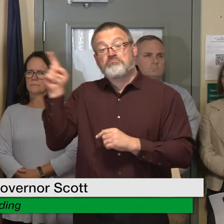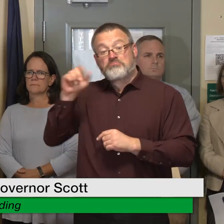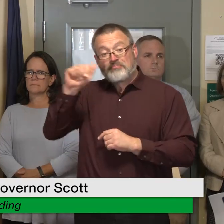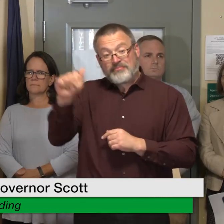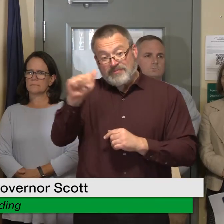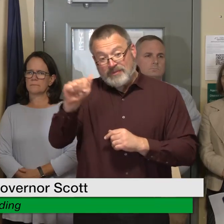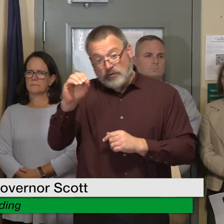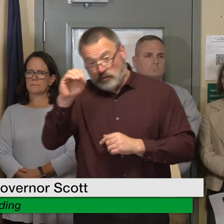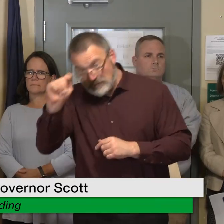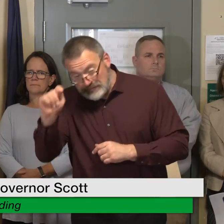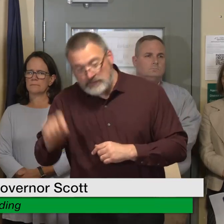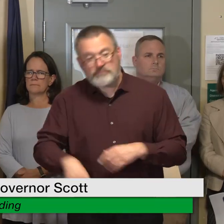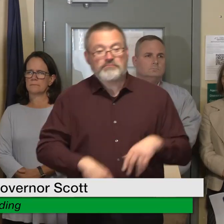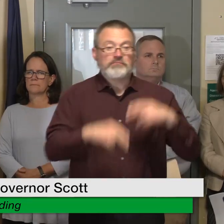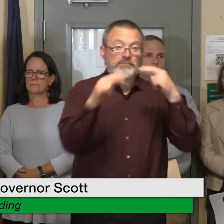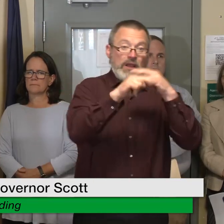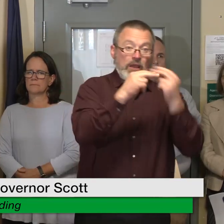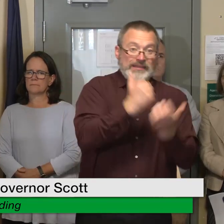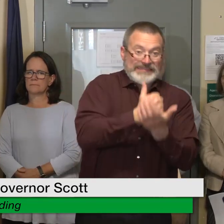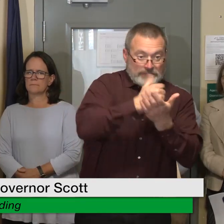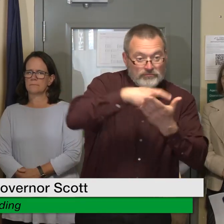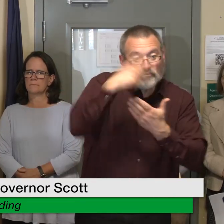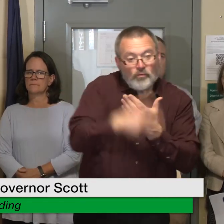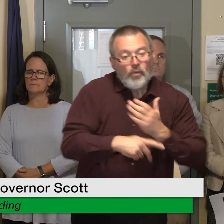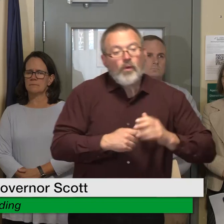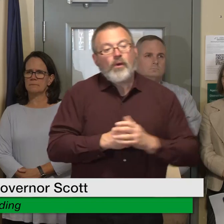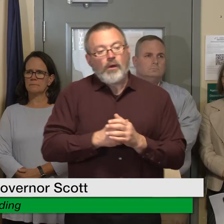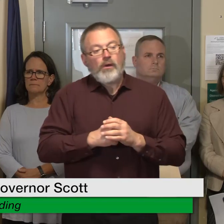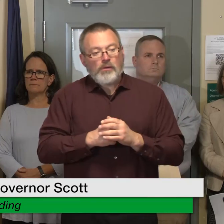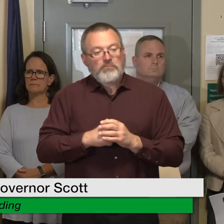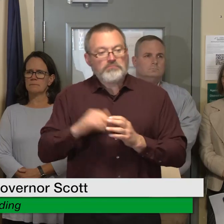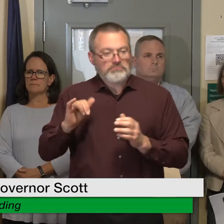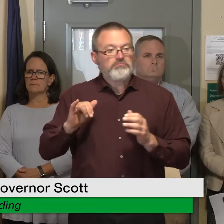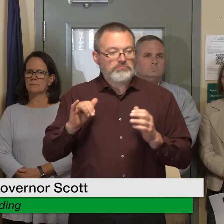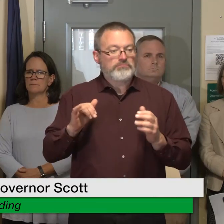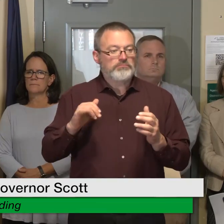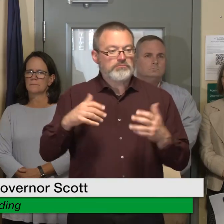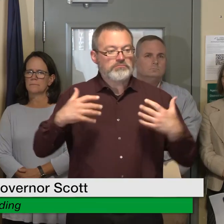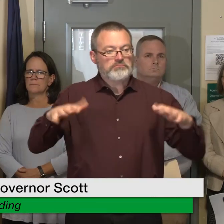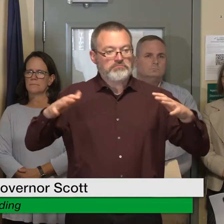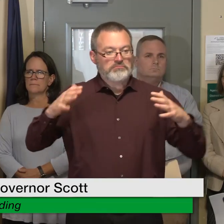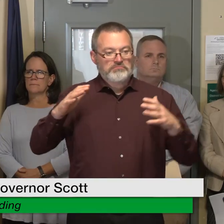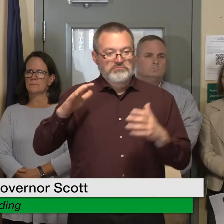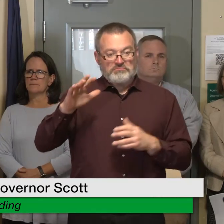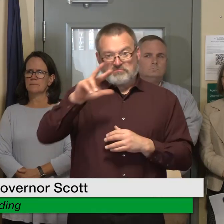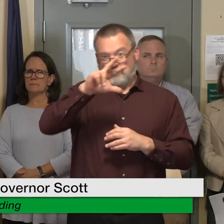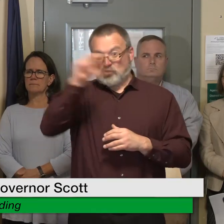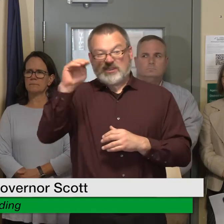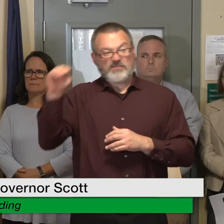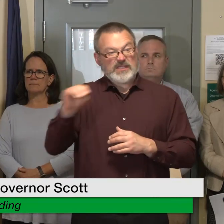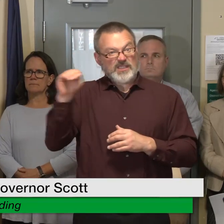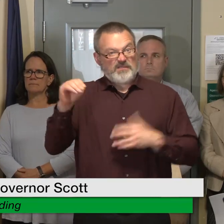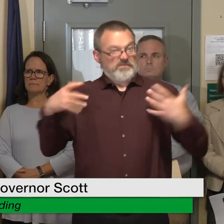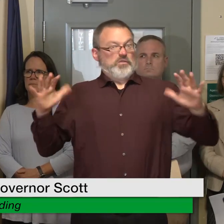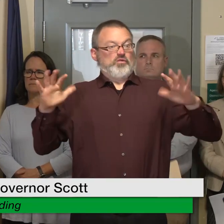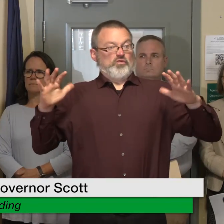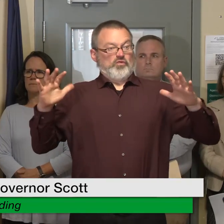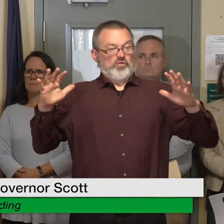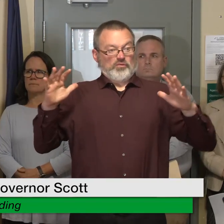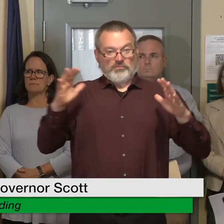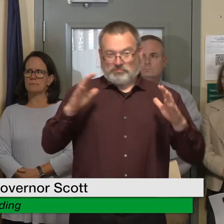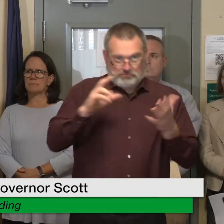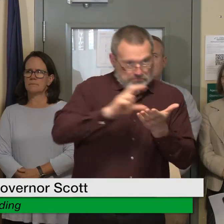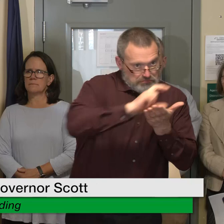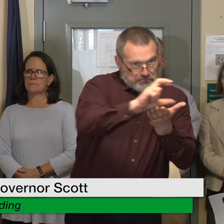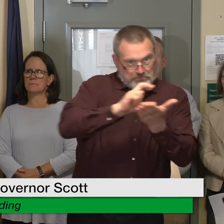Aid Program. They'll be issuing nearly $30 million to municipalities, sending towns their grant award